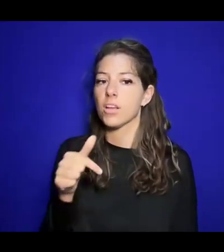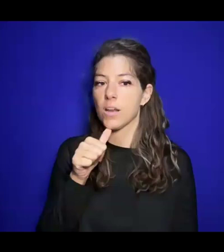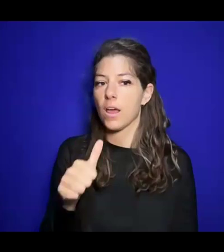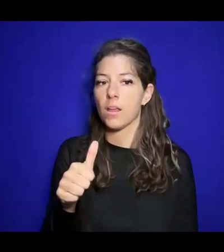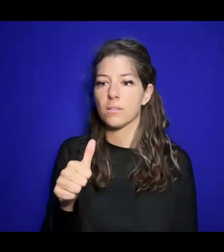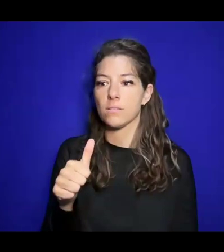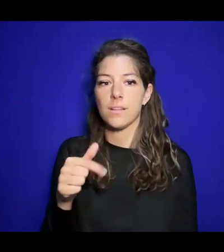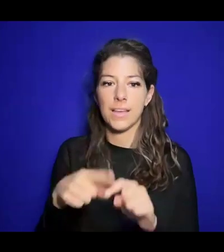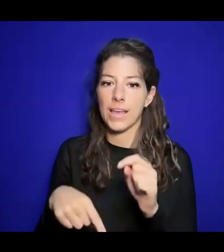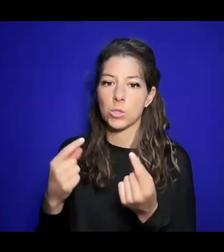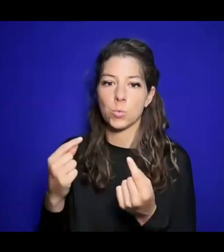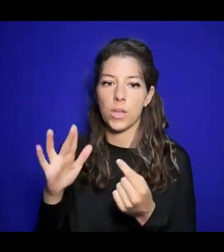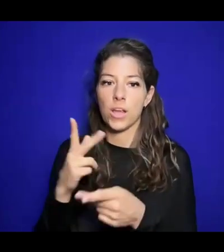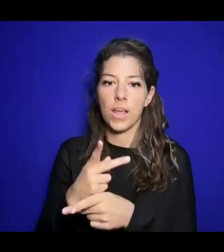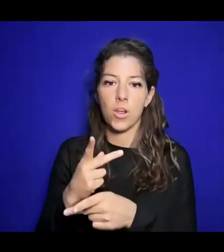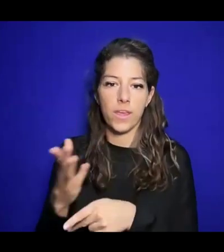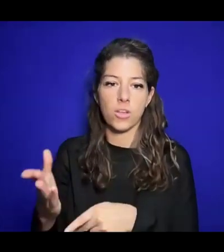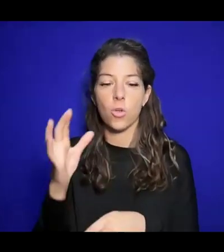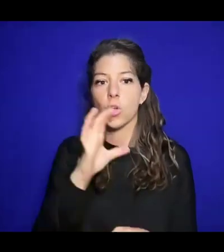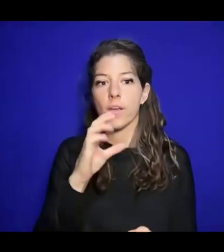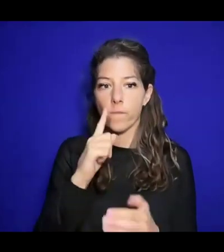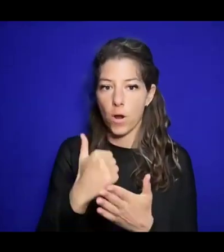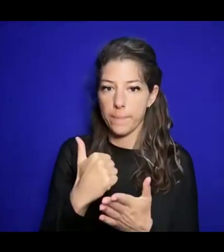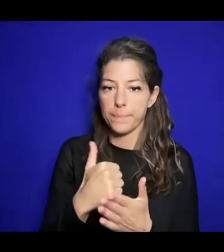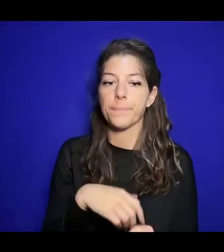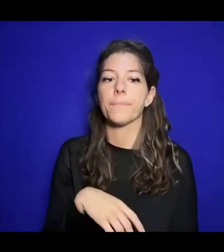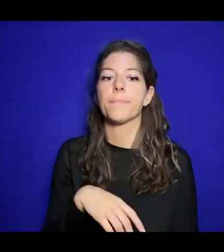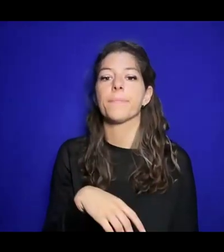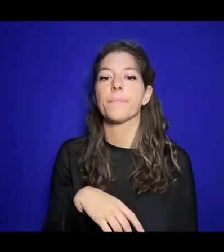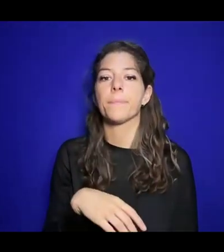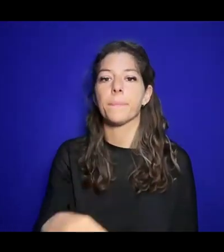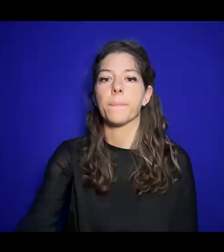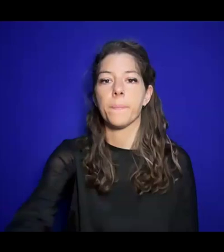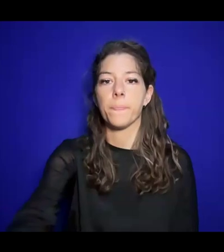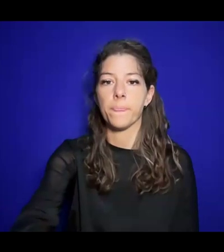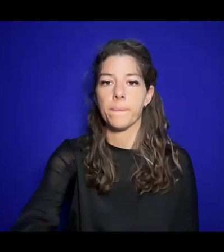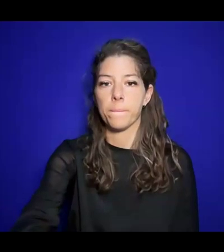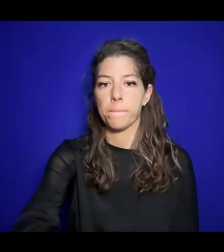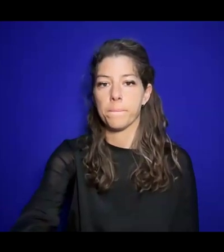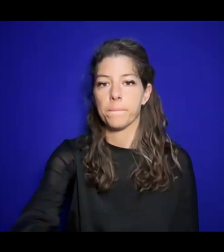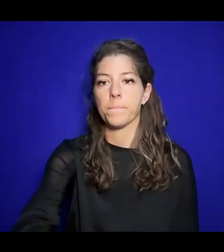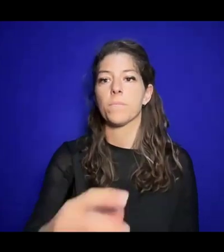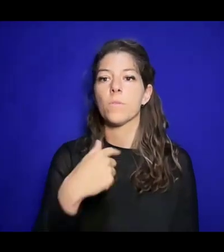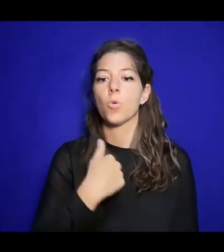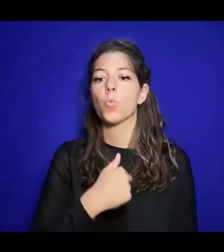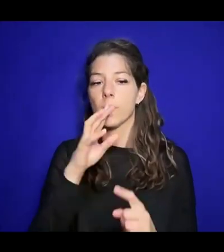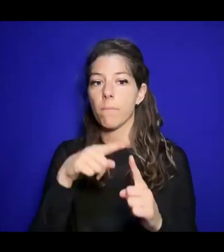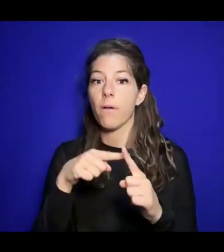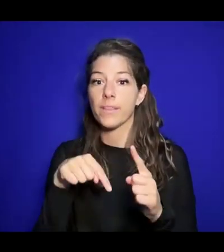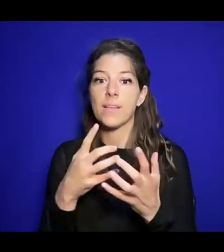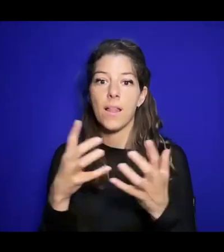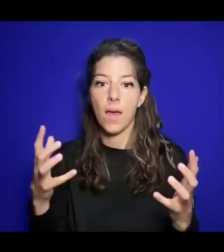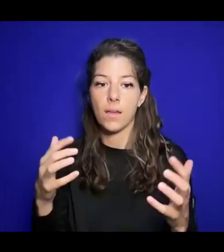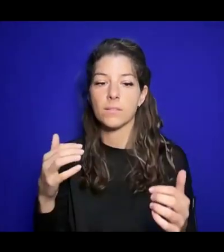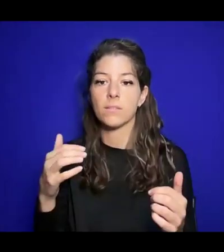to do their care, and so they're looking for help. Now, we talk about this quite